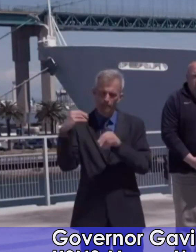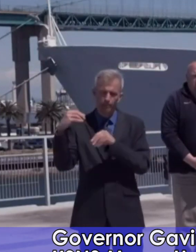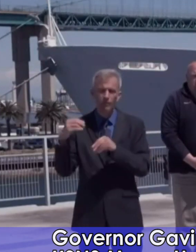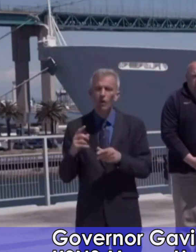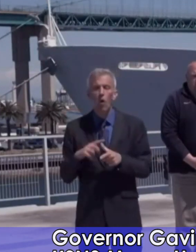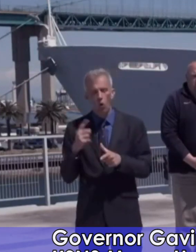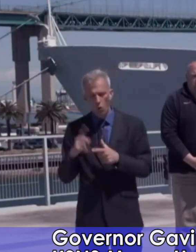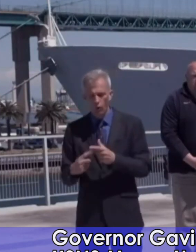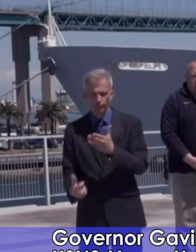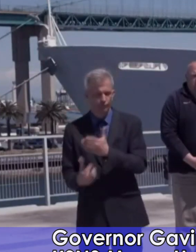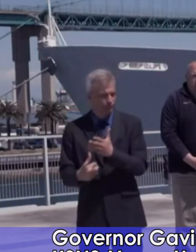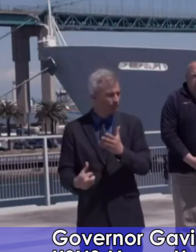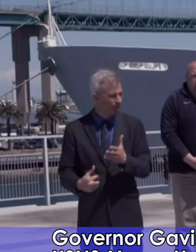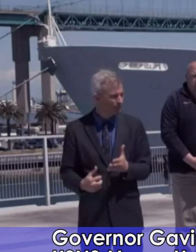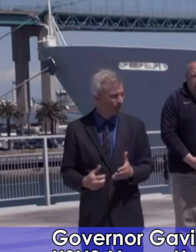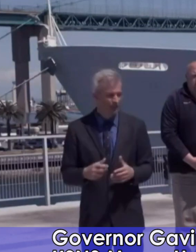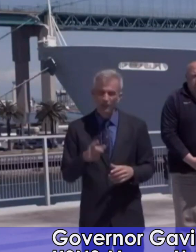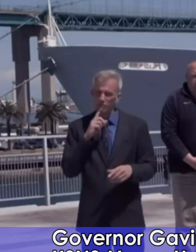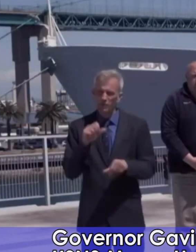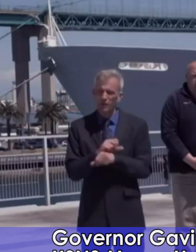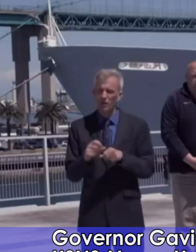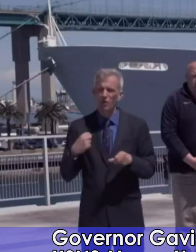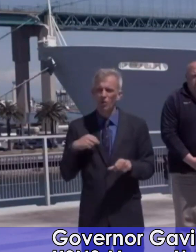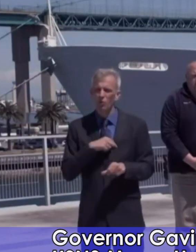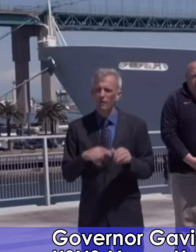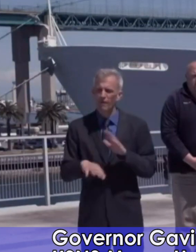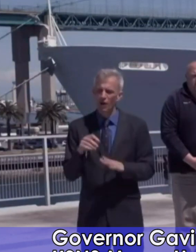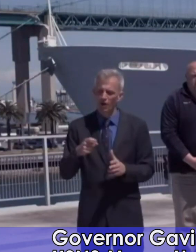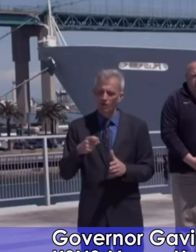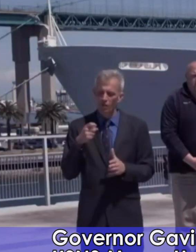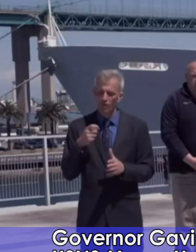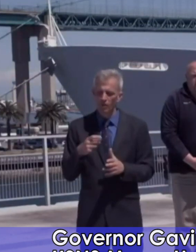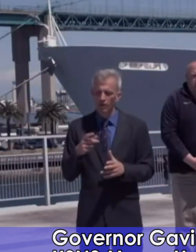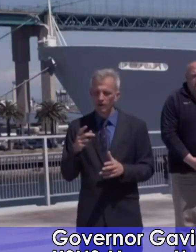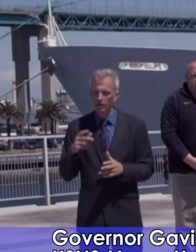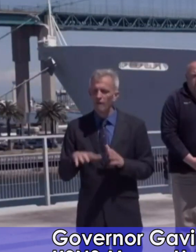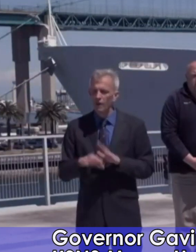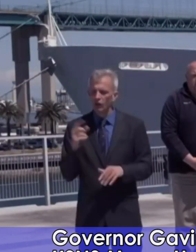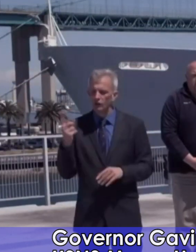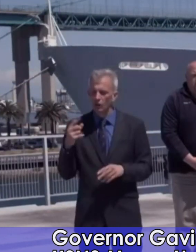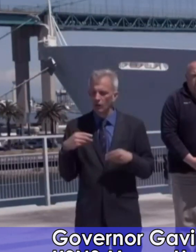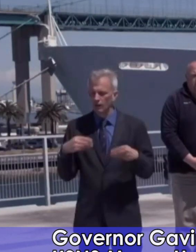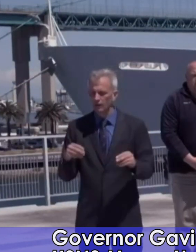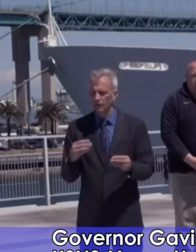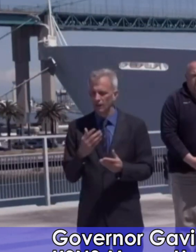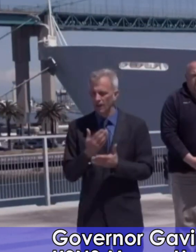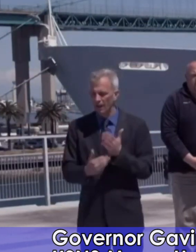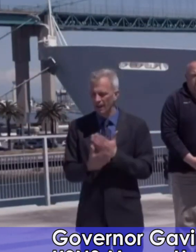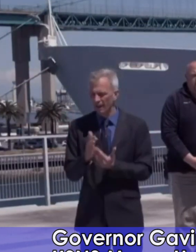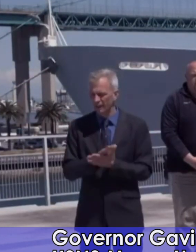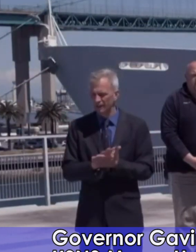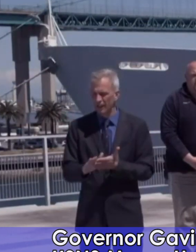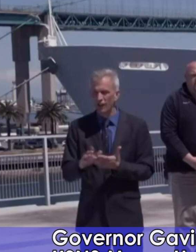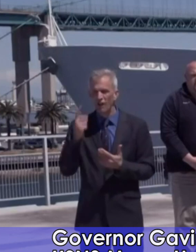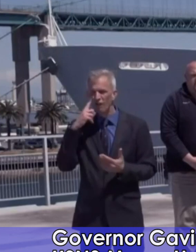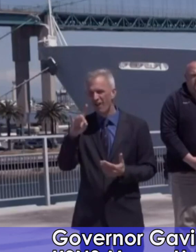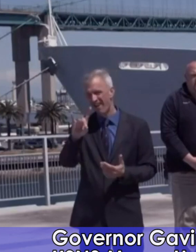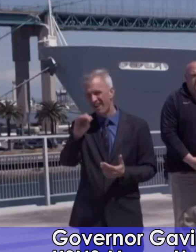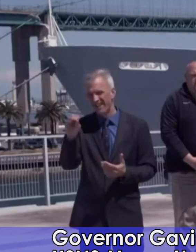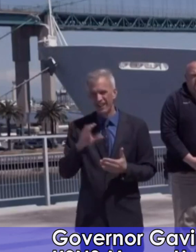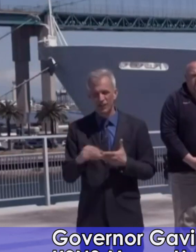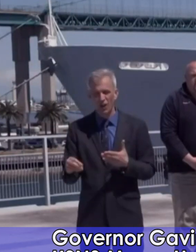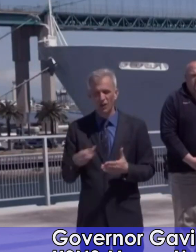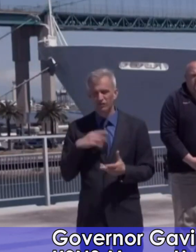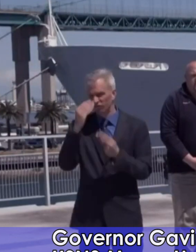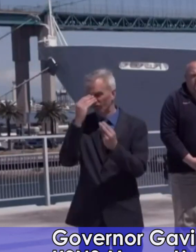citation. In fact, we even found price gouging. Our LAPD officers found somebody selling hand sanitizer for $80. Let them know